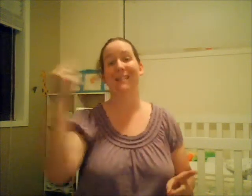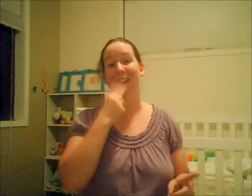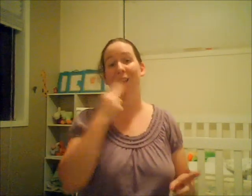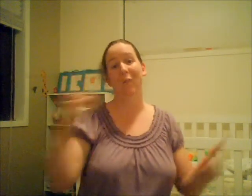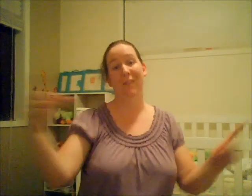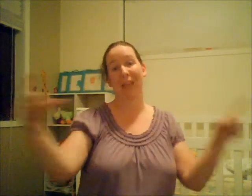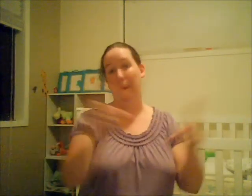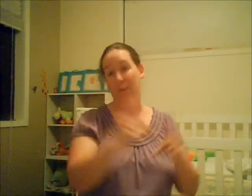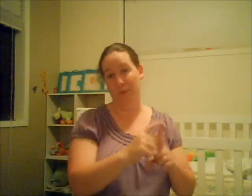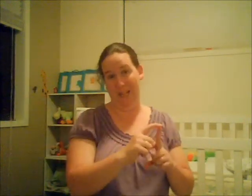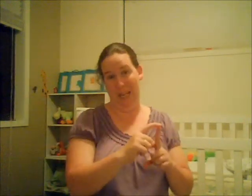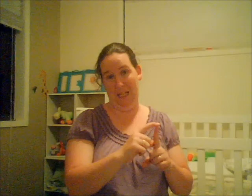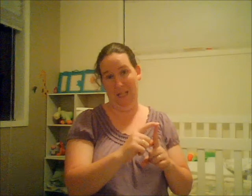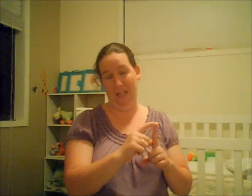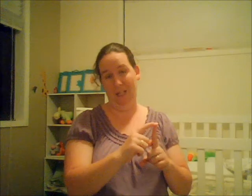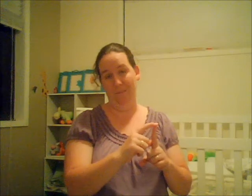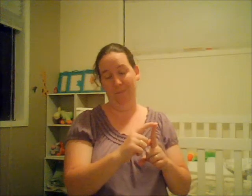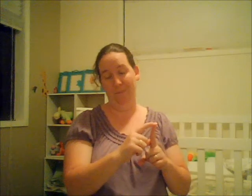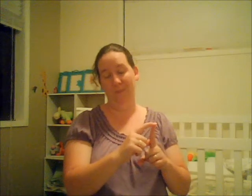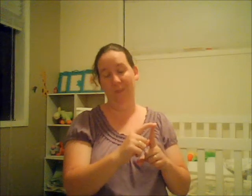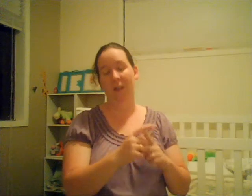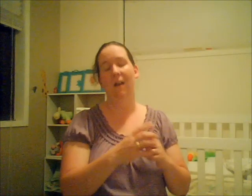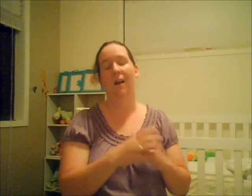deaf with a capital D.